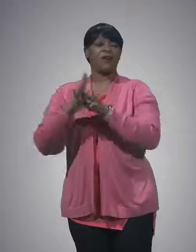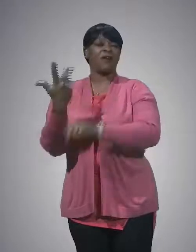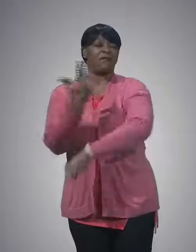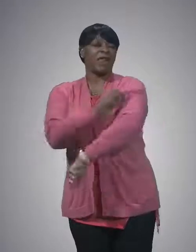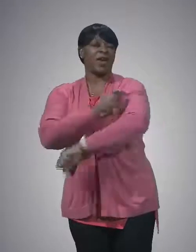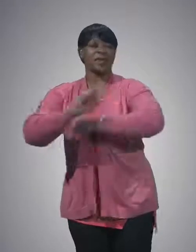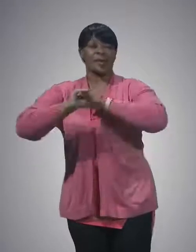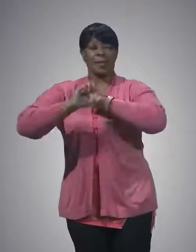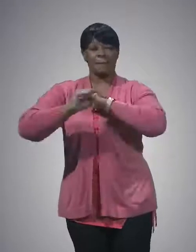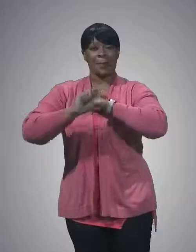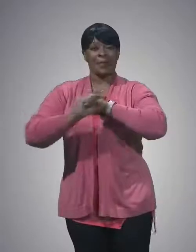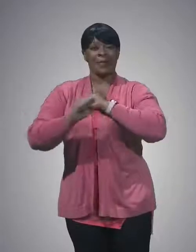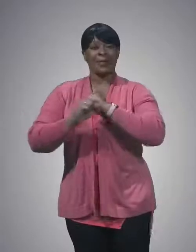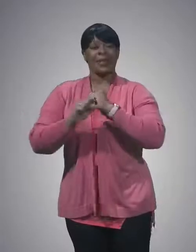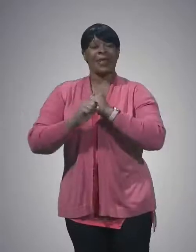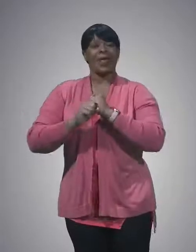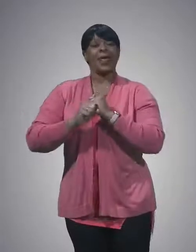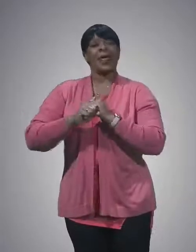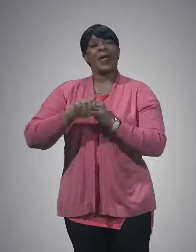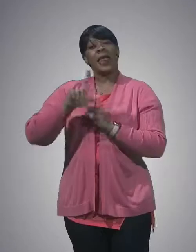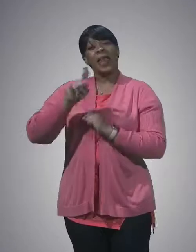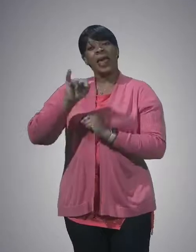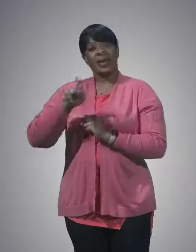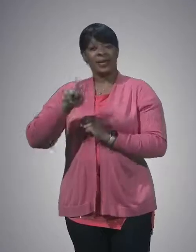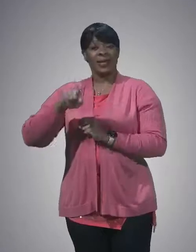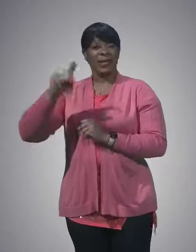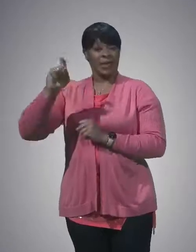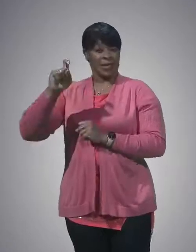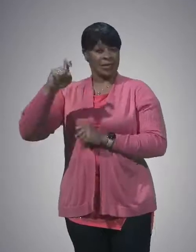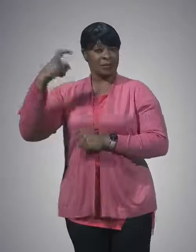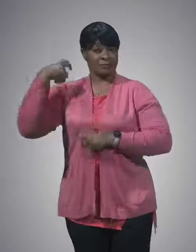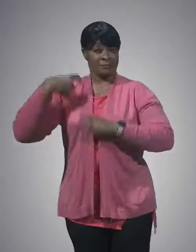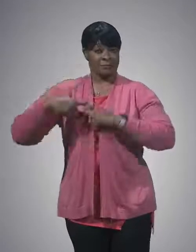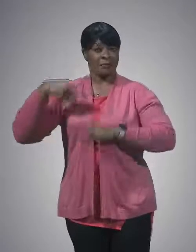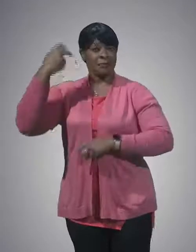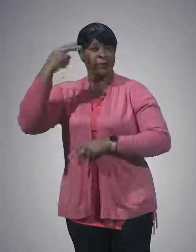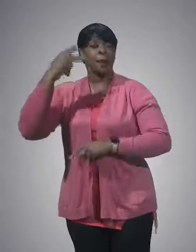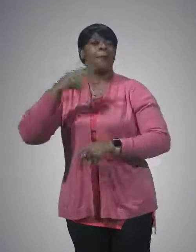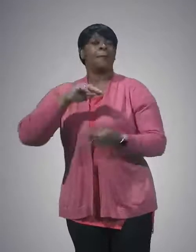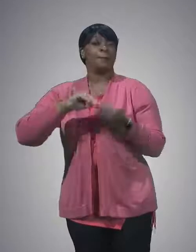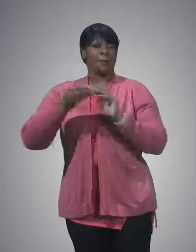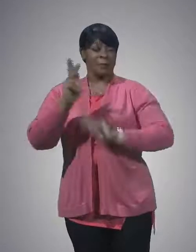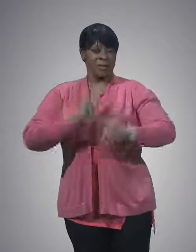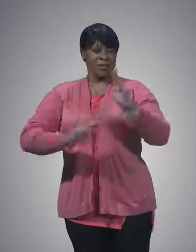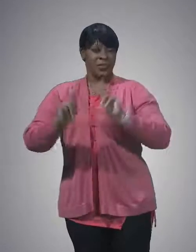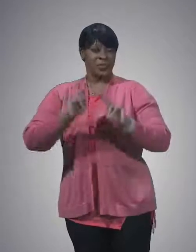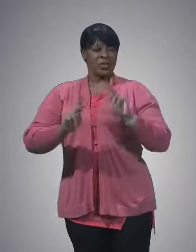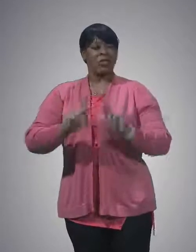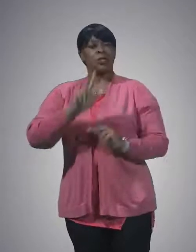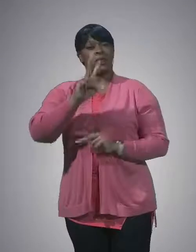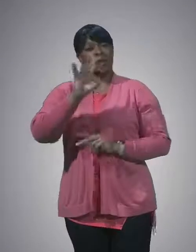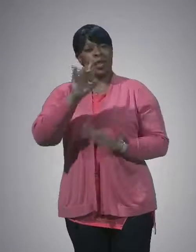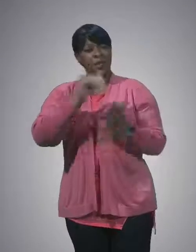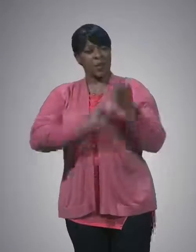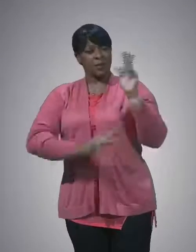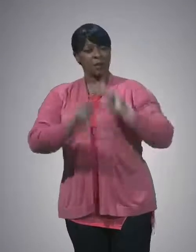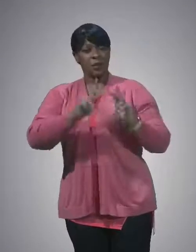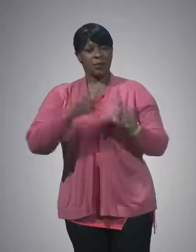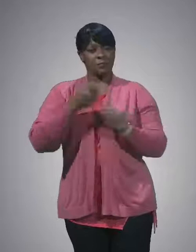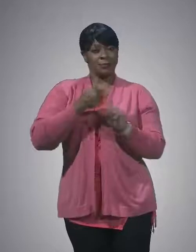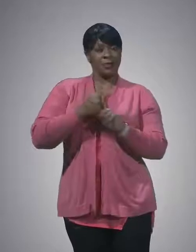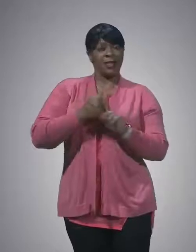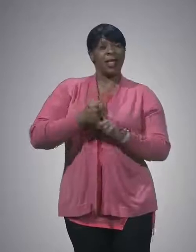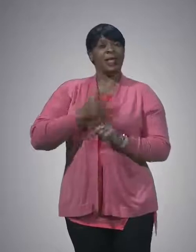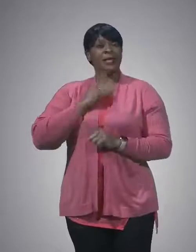vaccination campaign, the Latinx population. While nearly 28,000 people who identify as Hispanic